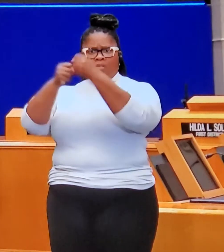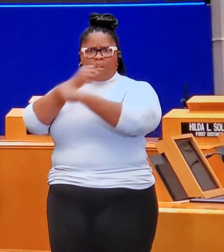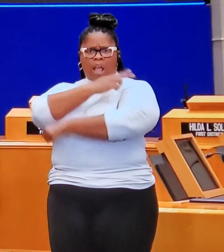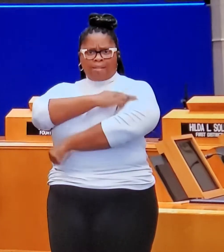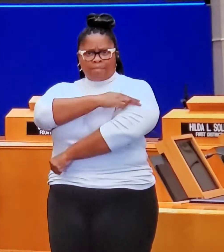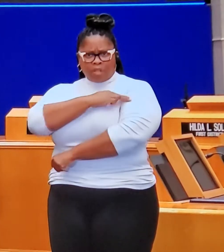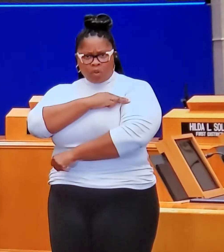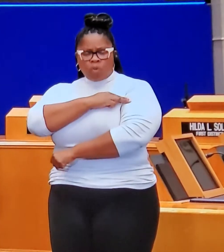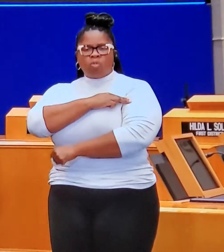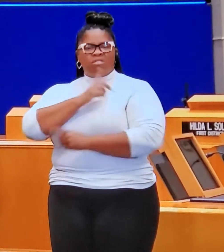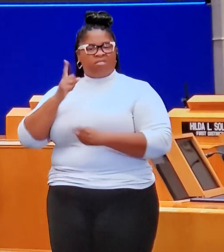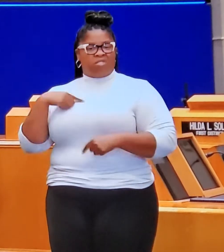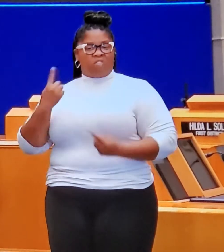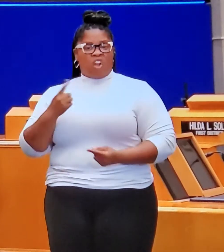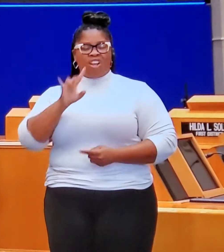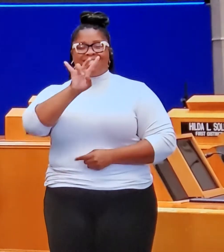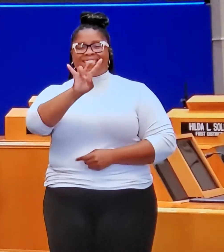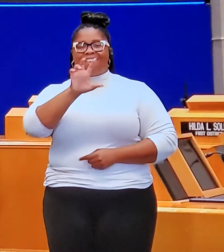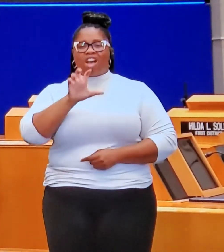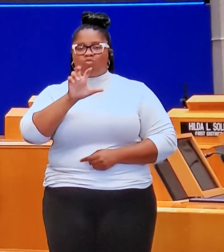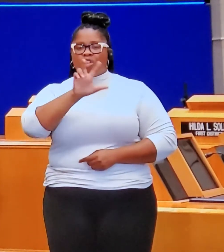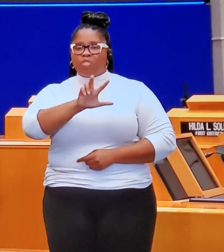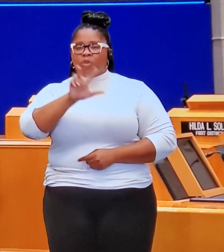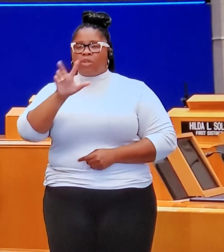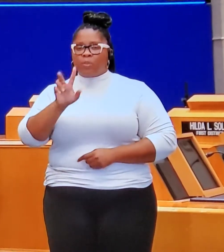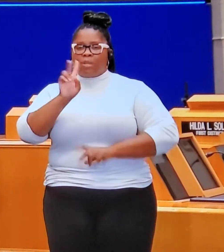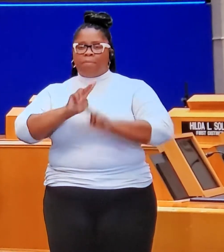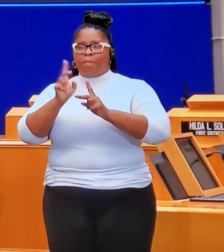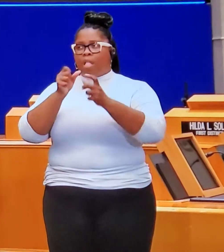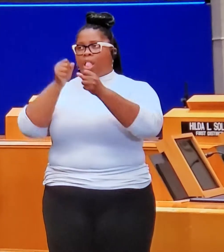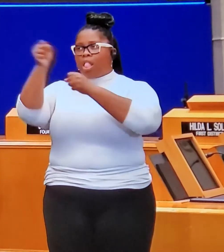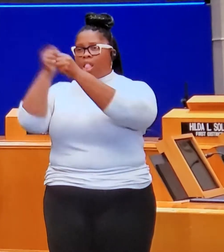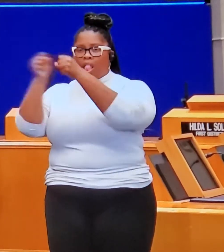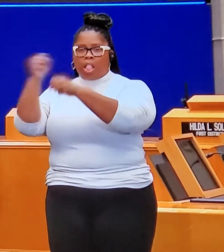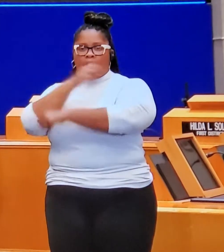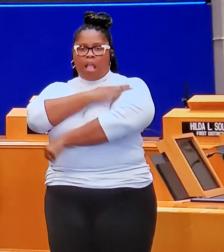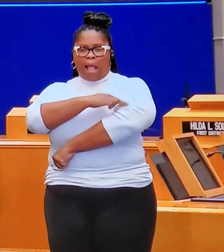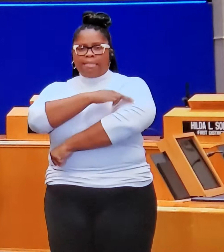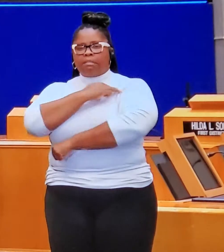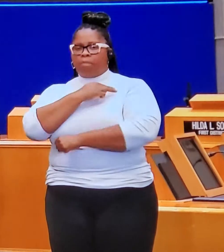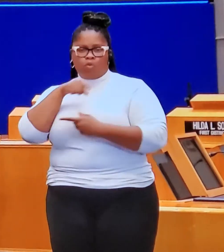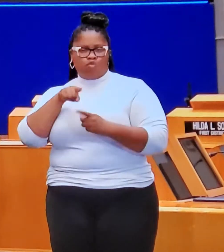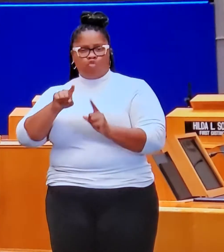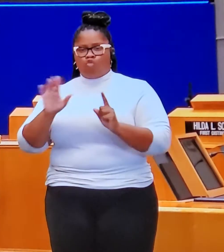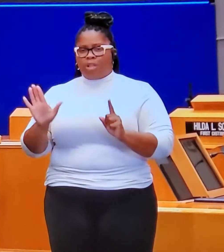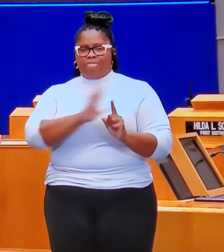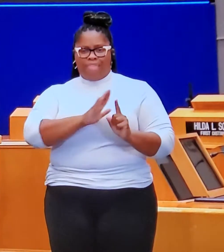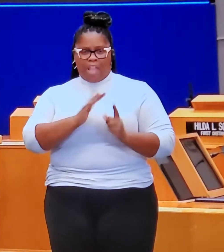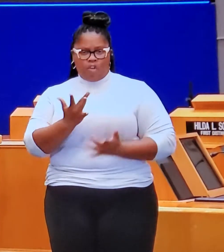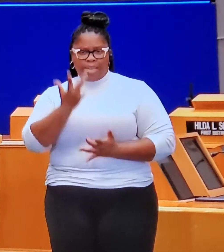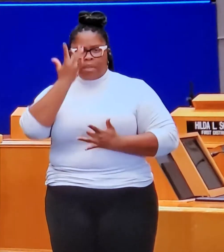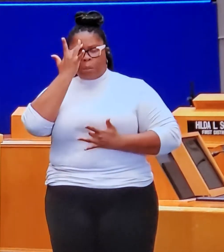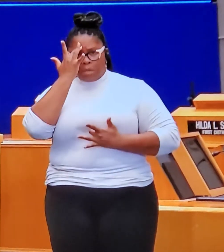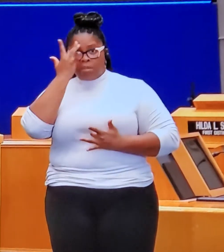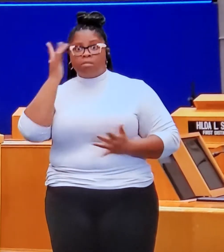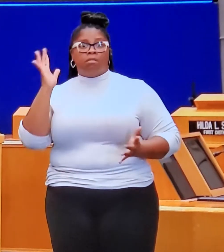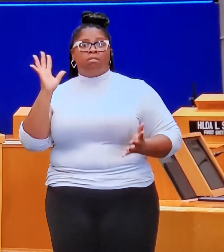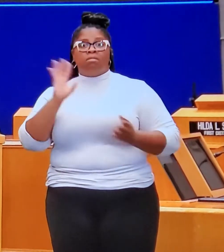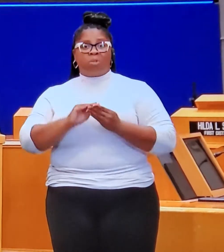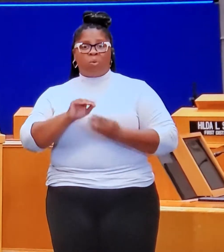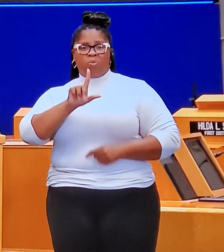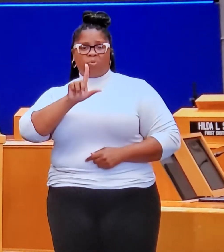date, 733 people have been hospitalized at some point during their illness, and that amounts to now